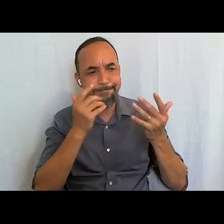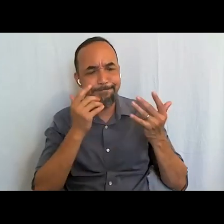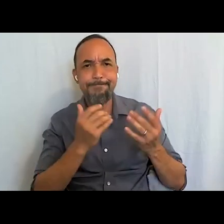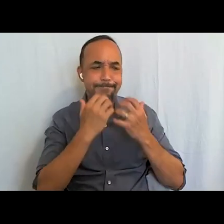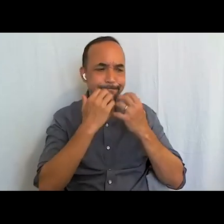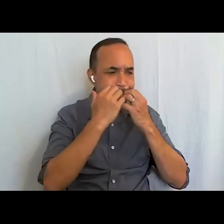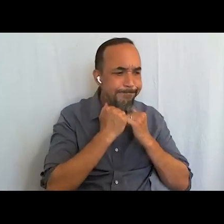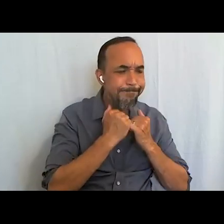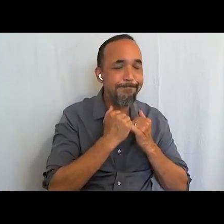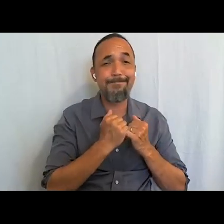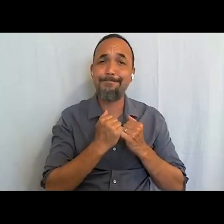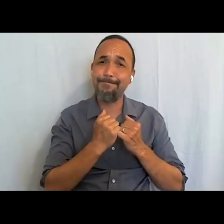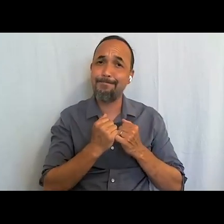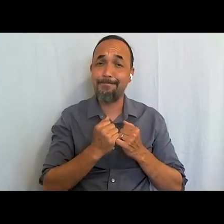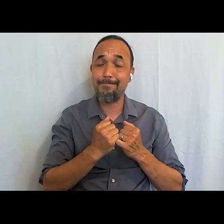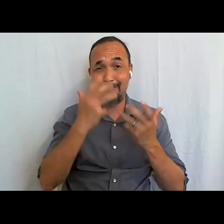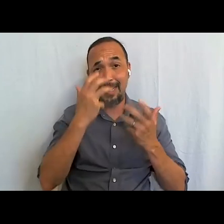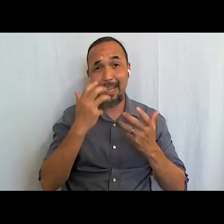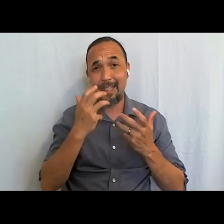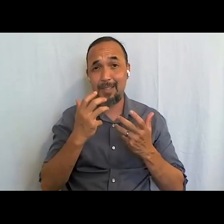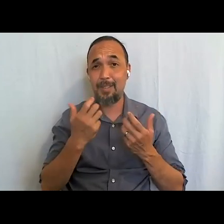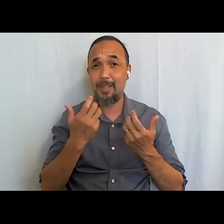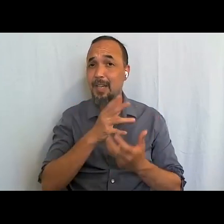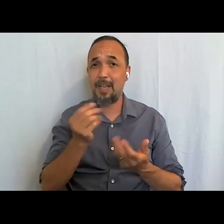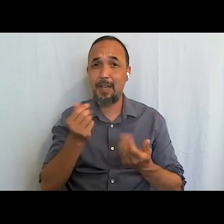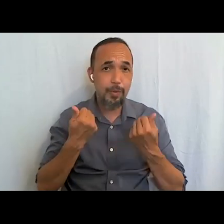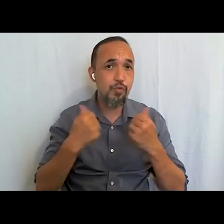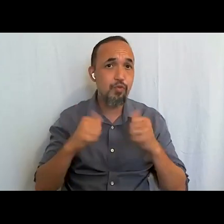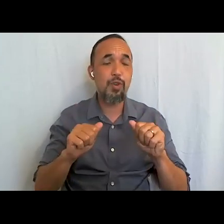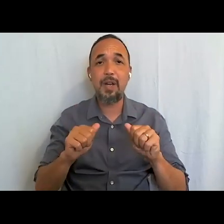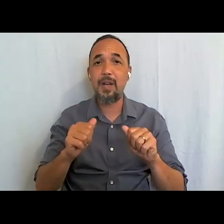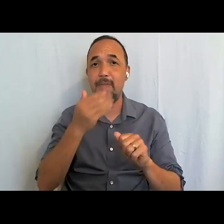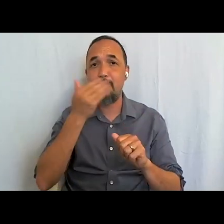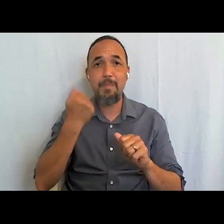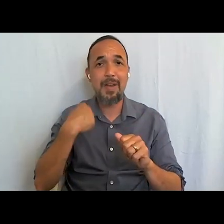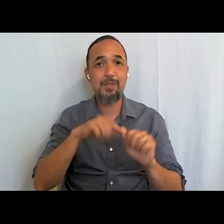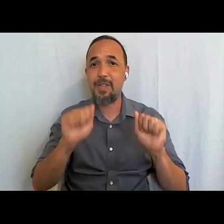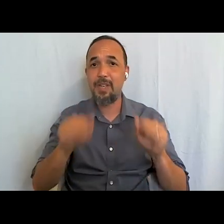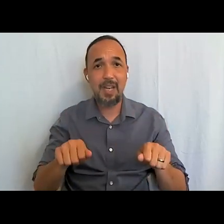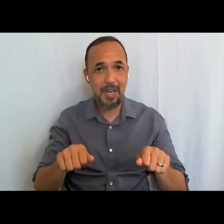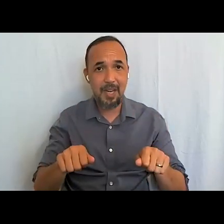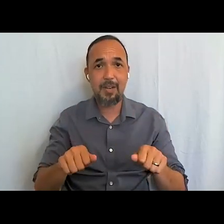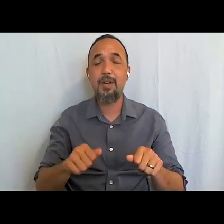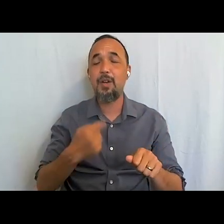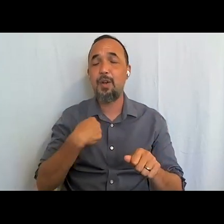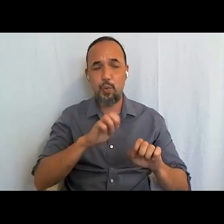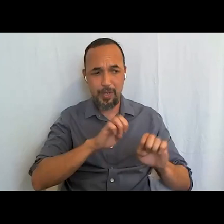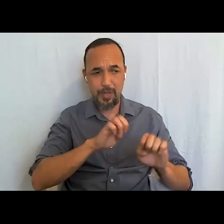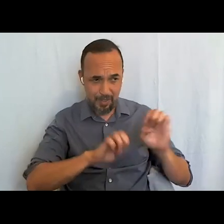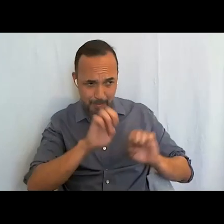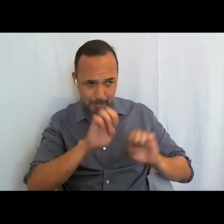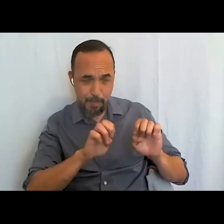our best and we keep trying new things and experiment with new processes on the other side of the curtain